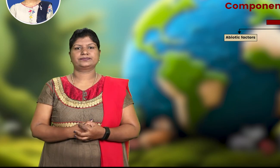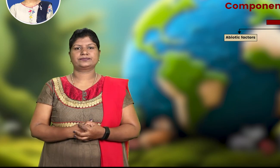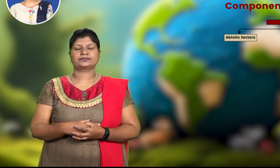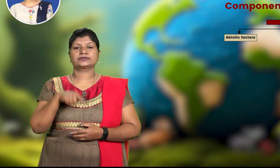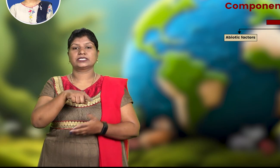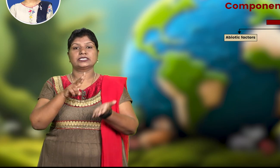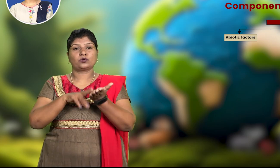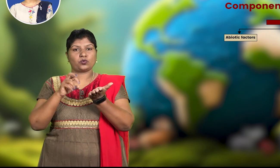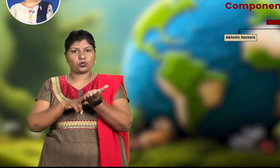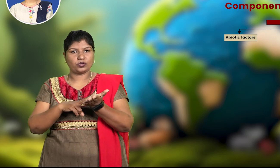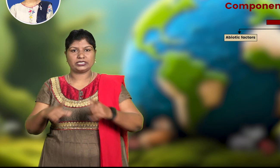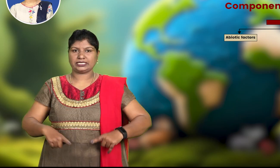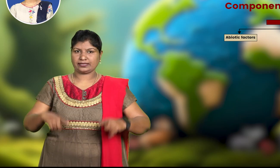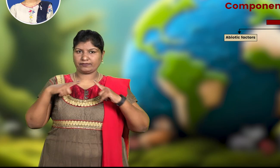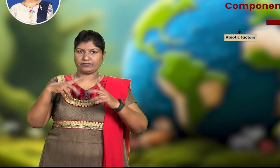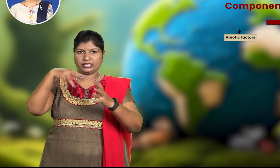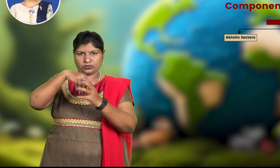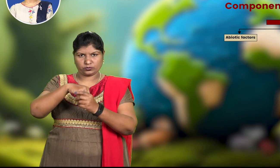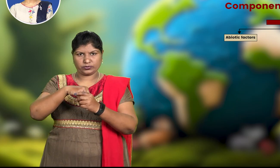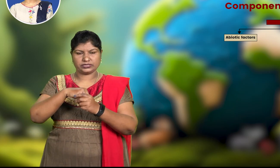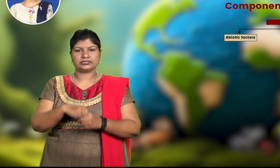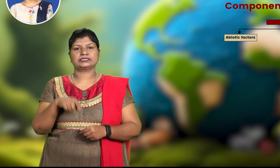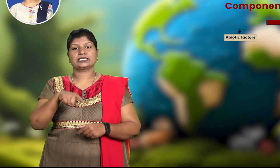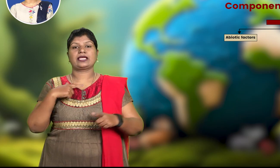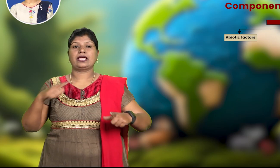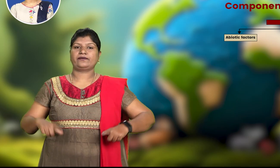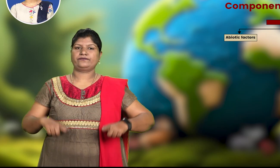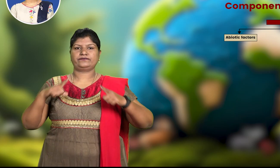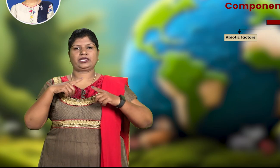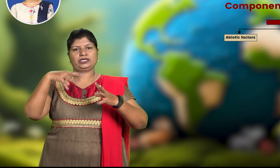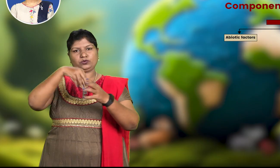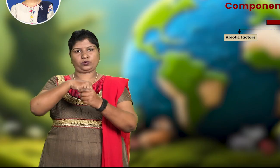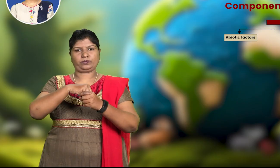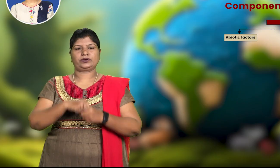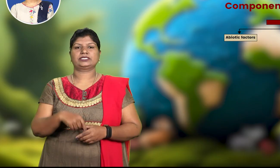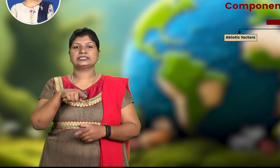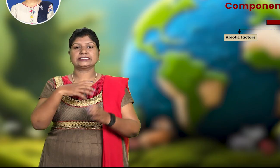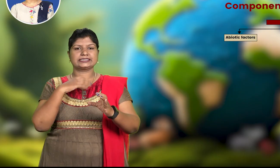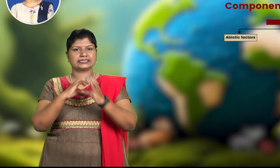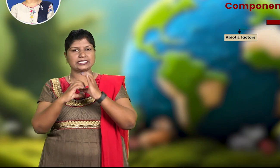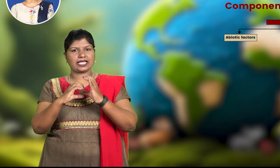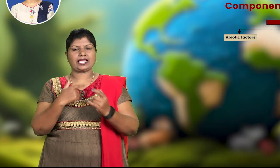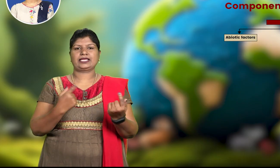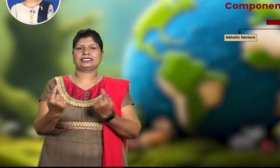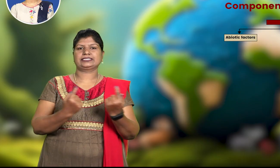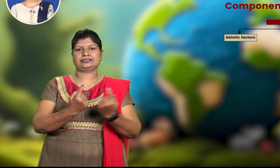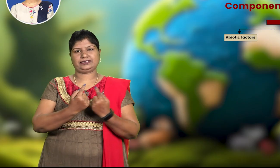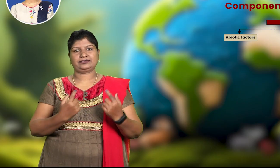the non-living components and the living components interacting with each